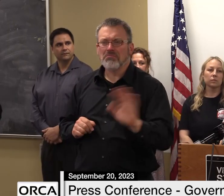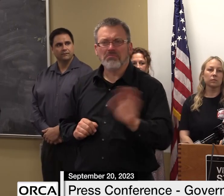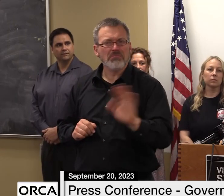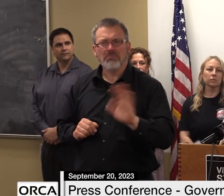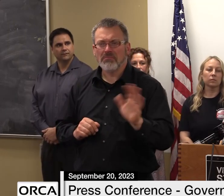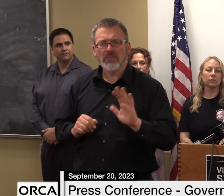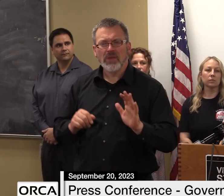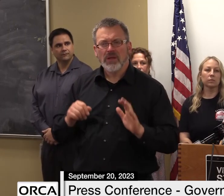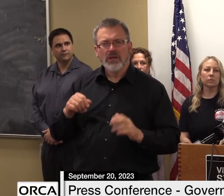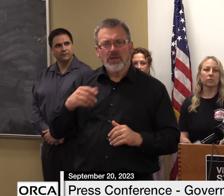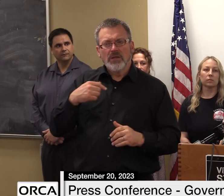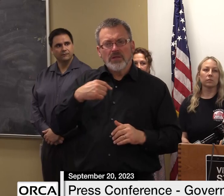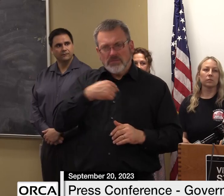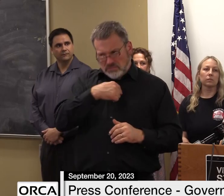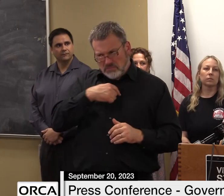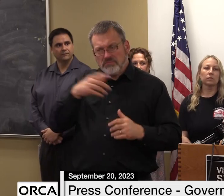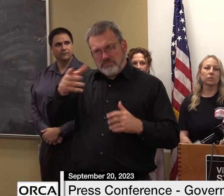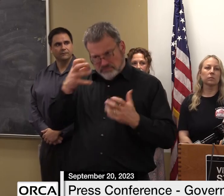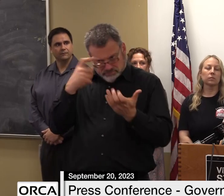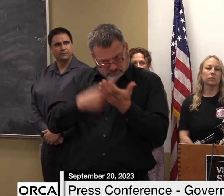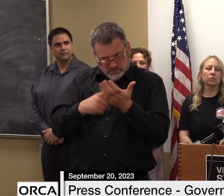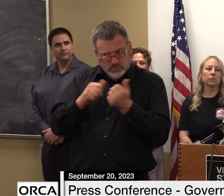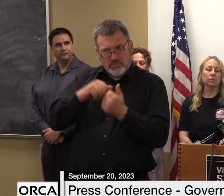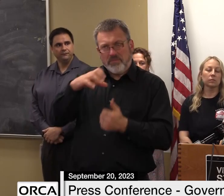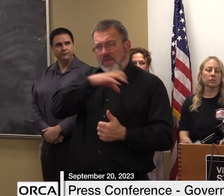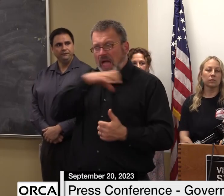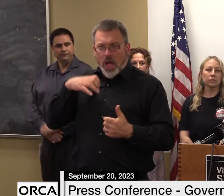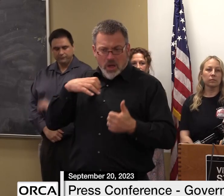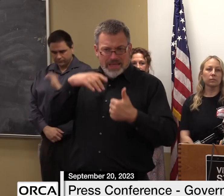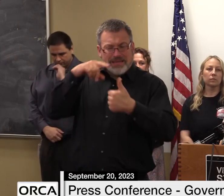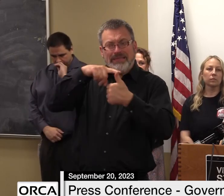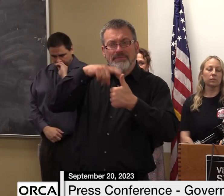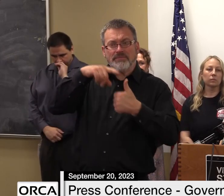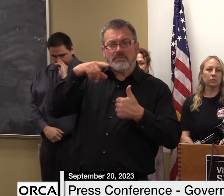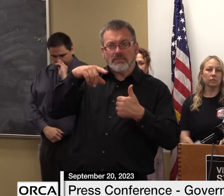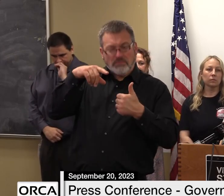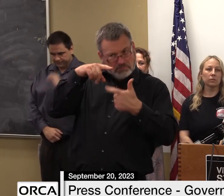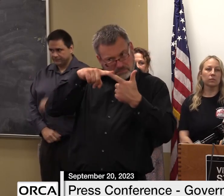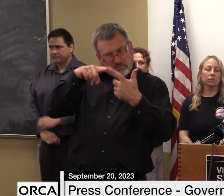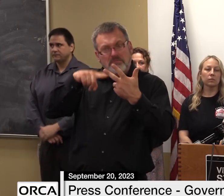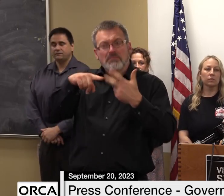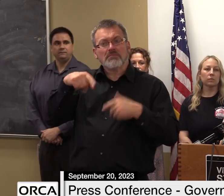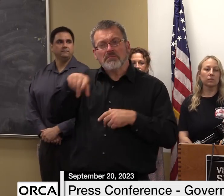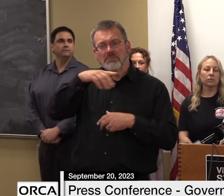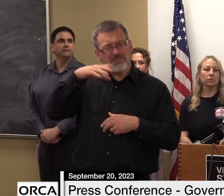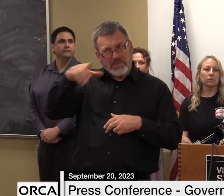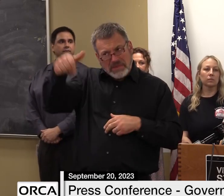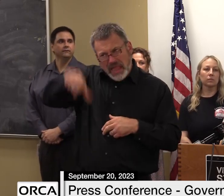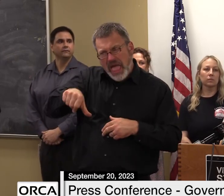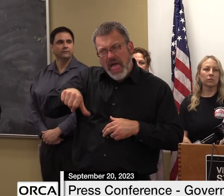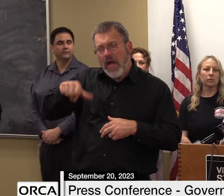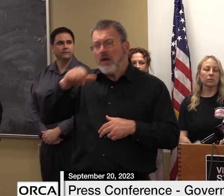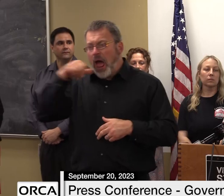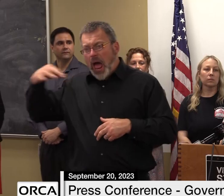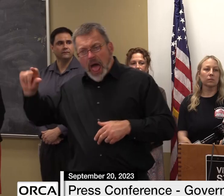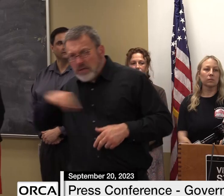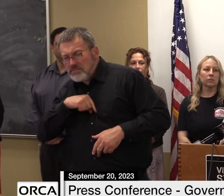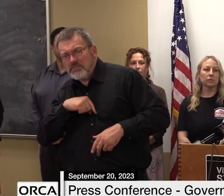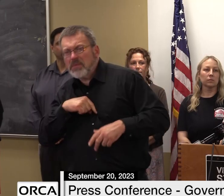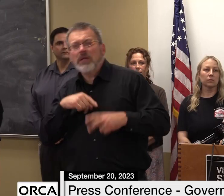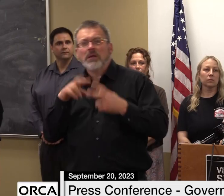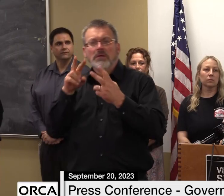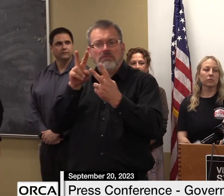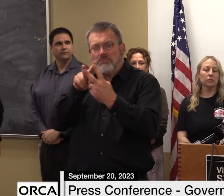over the ineligibility letters, that it doesn't mean that you're denied. It just means that you may be in a state where we